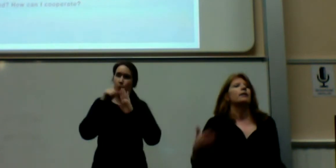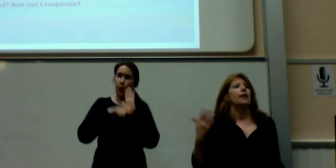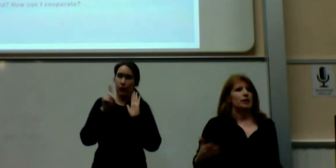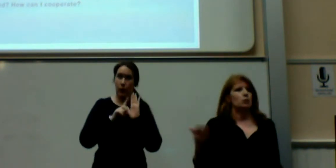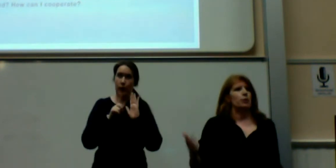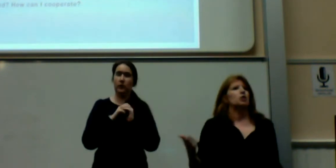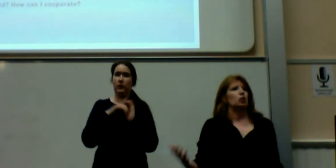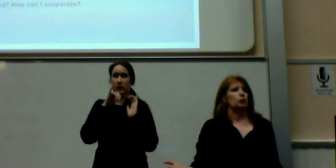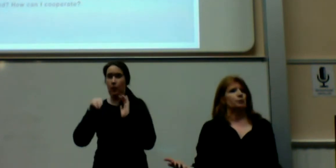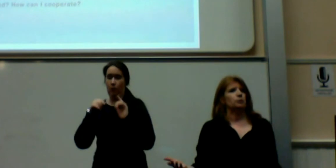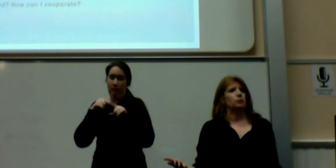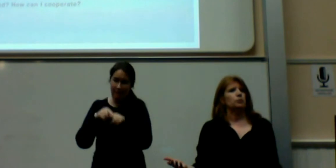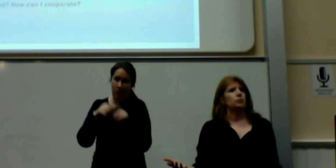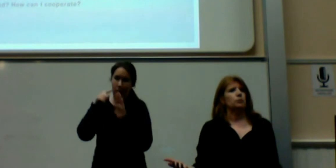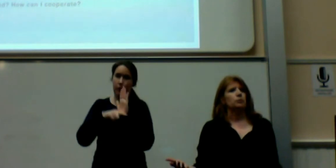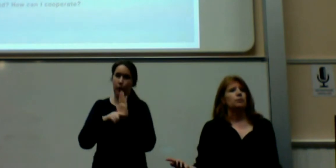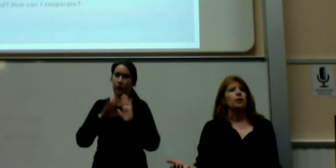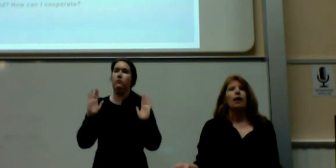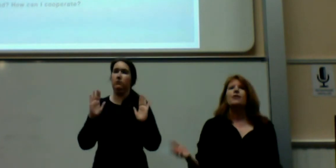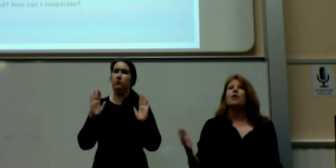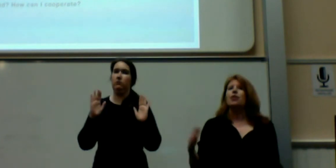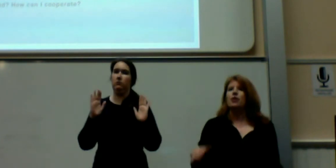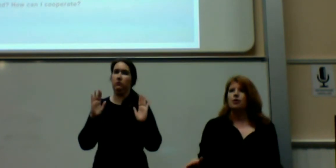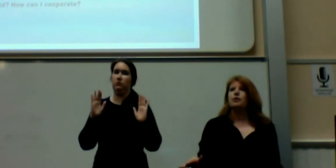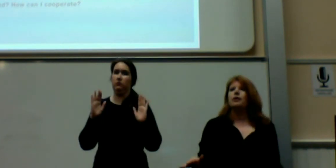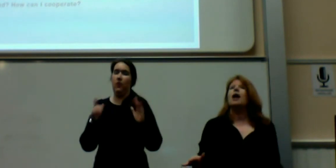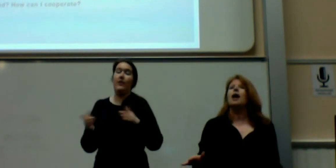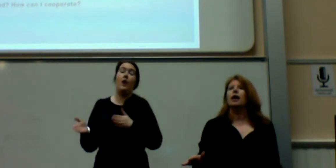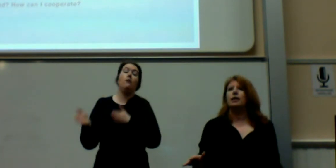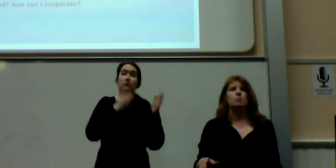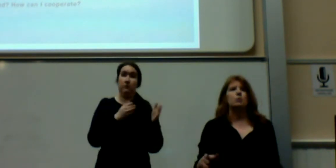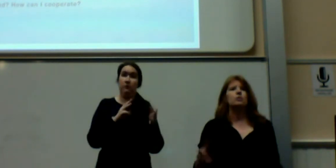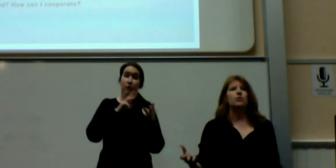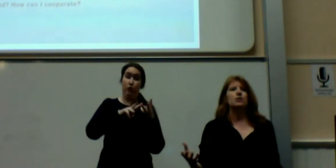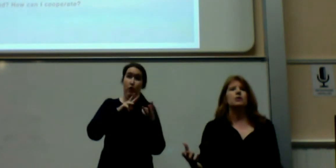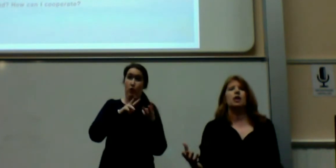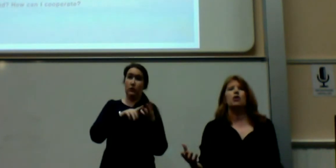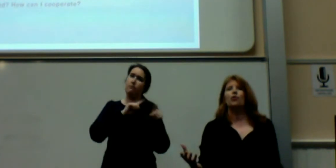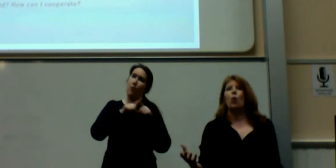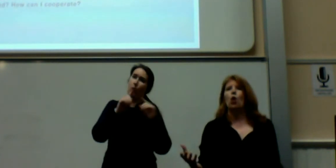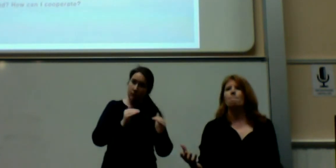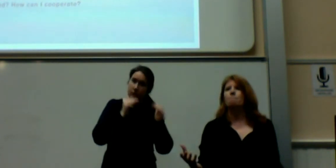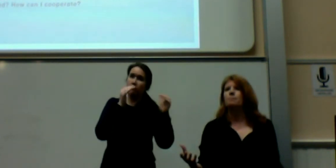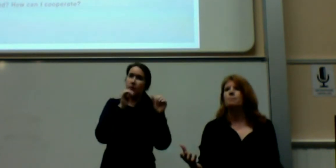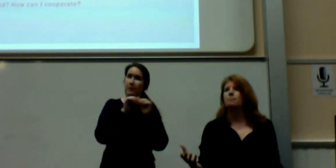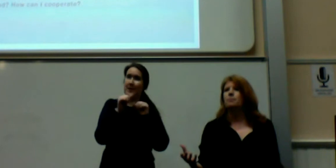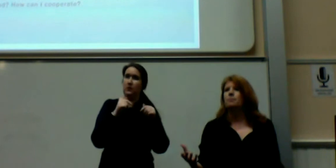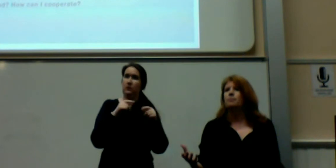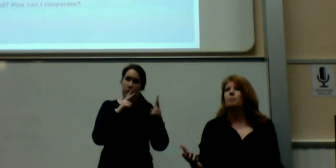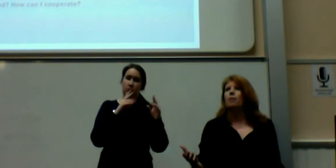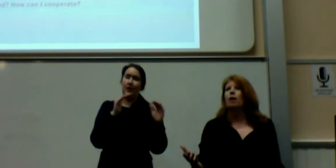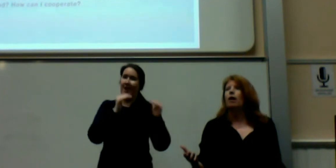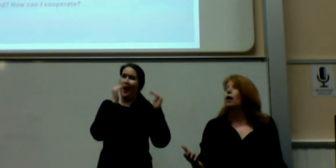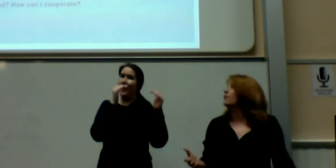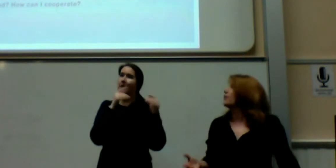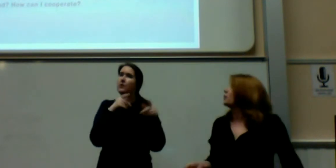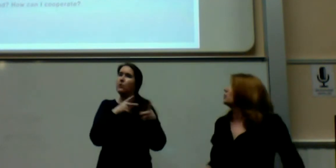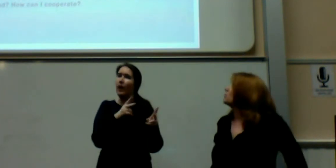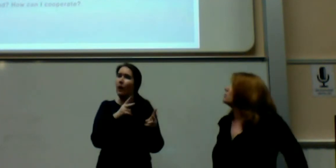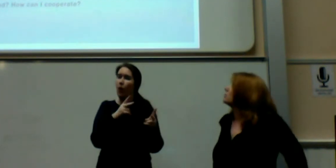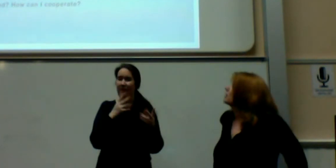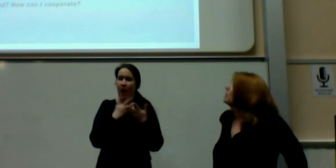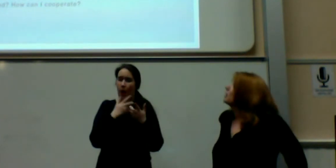say? And that's what I do. And the third and highest, most sophisticated form